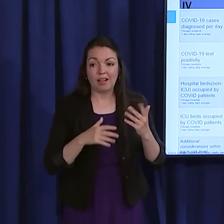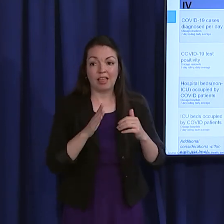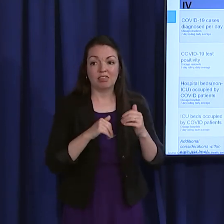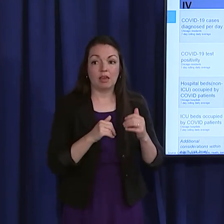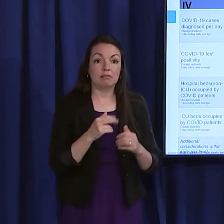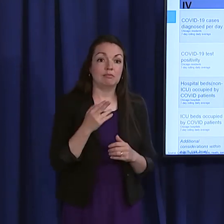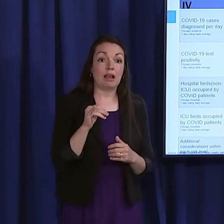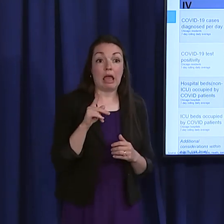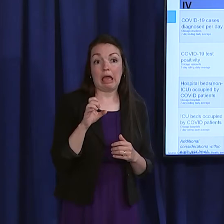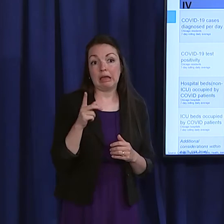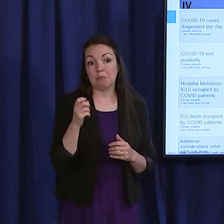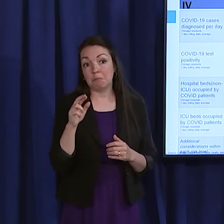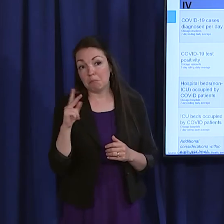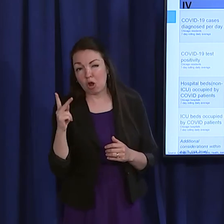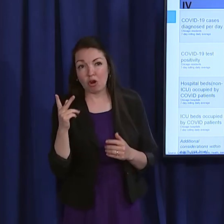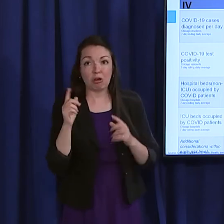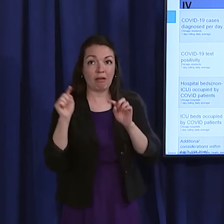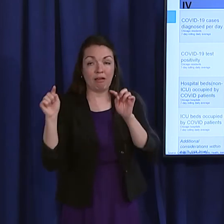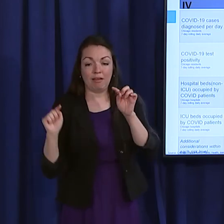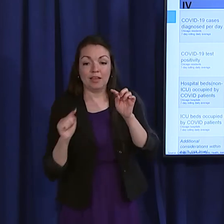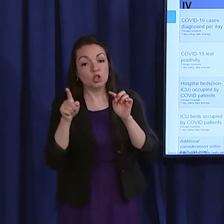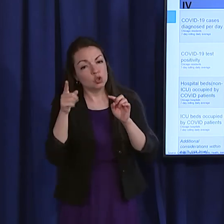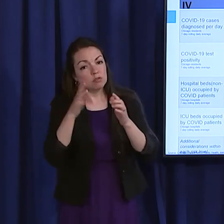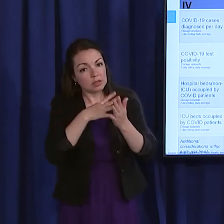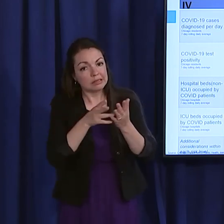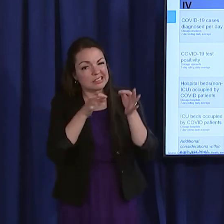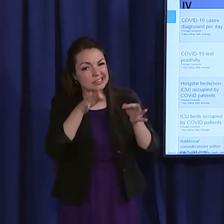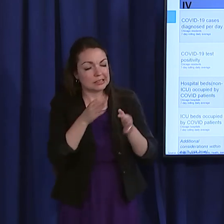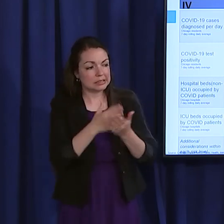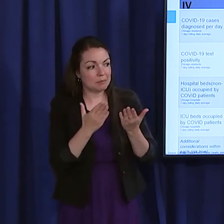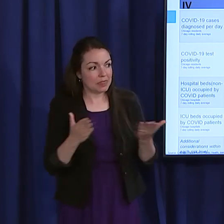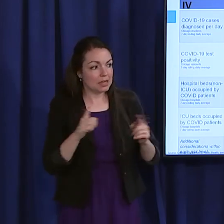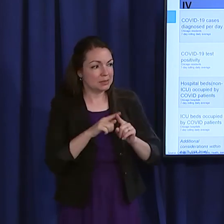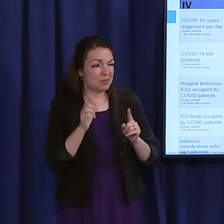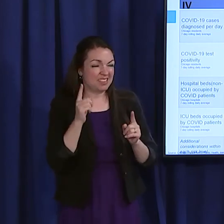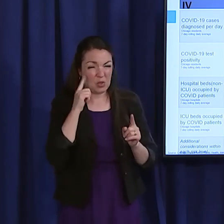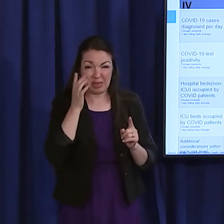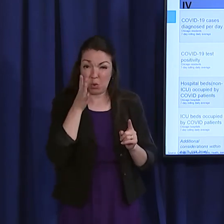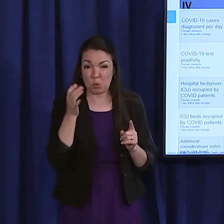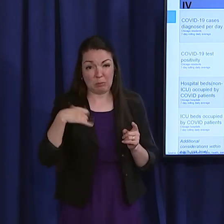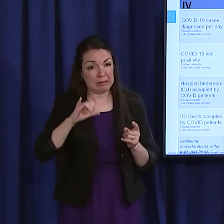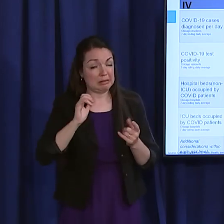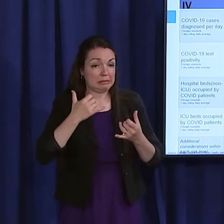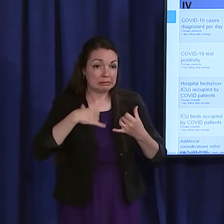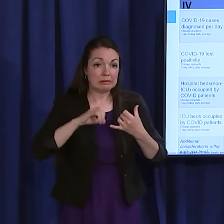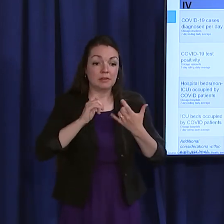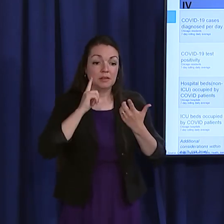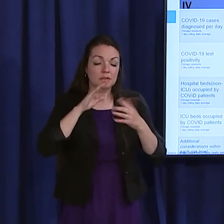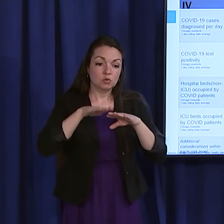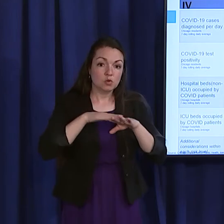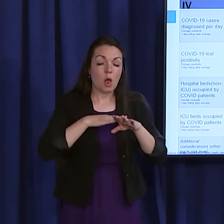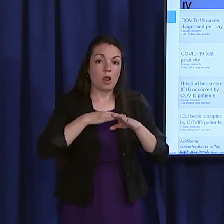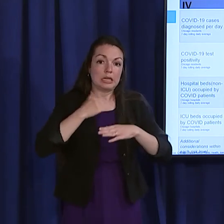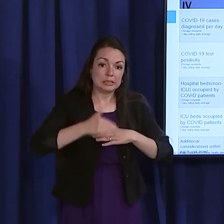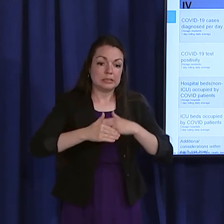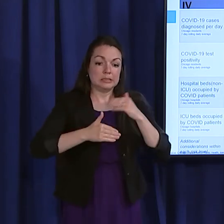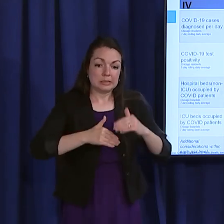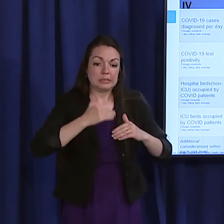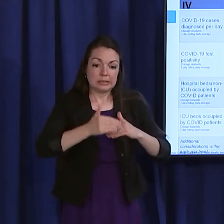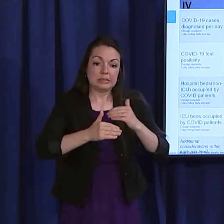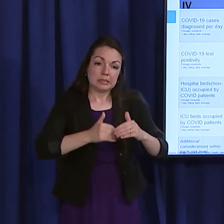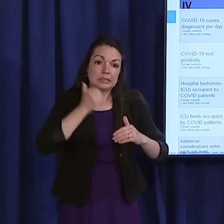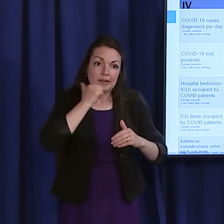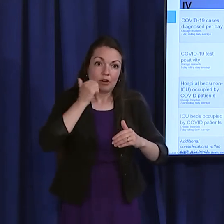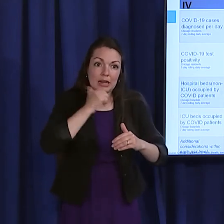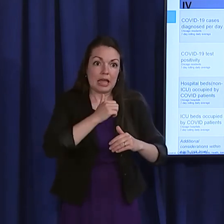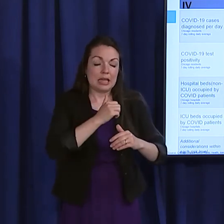Hyde Park and that kind of thing. I mean, you've outlined some things here, but I mean, is it just going to be a slow, steady chipping at getting more and more, you know, people day by day vaccinated?